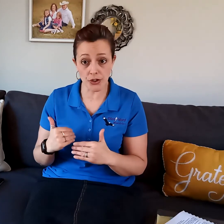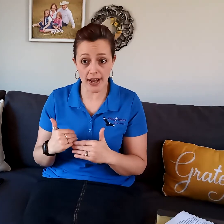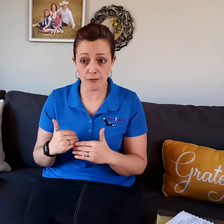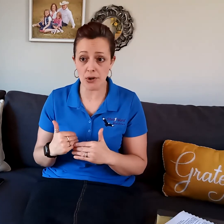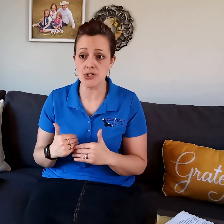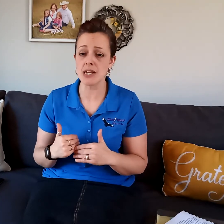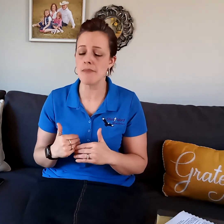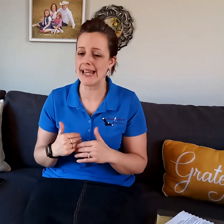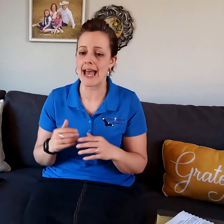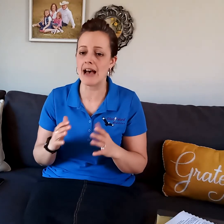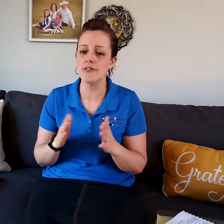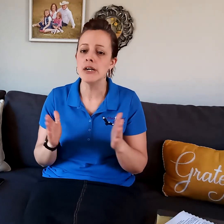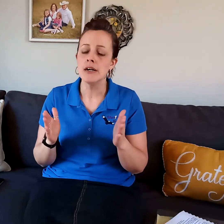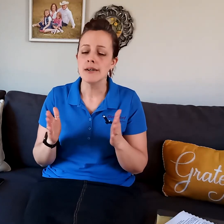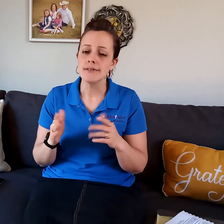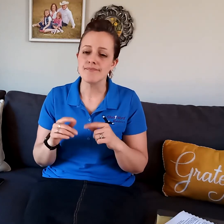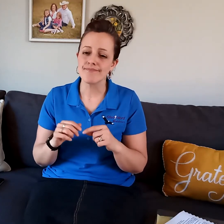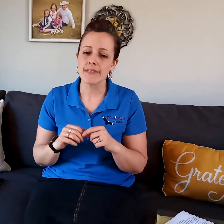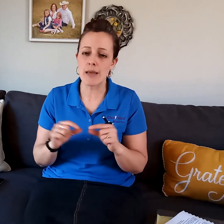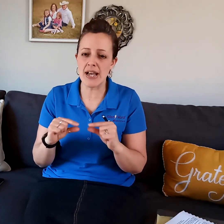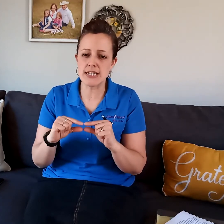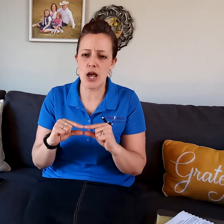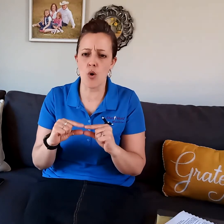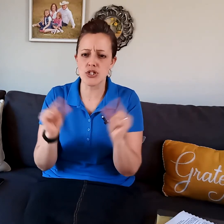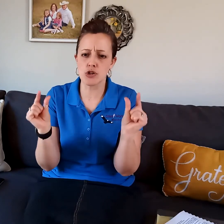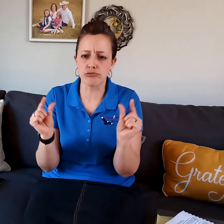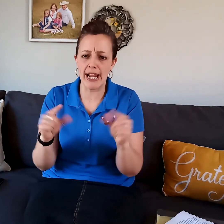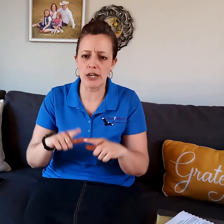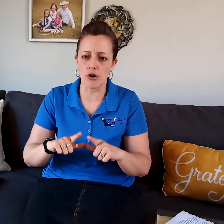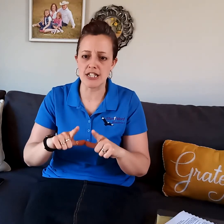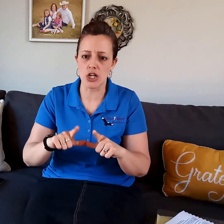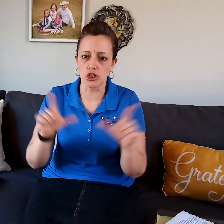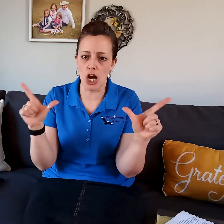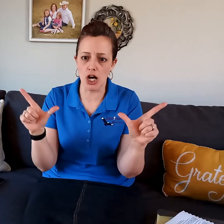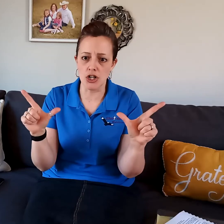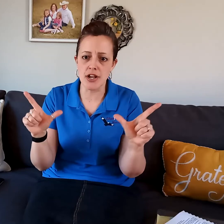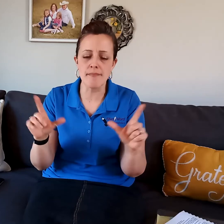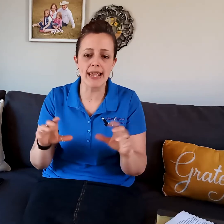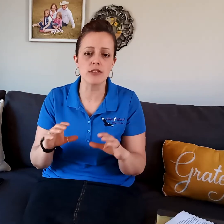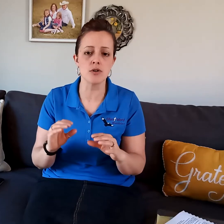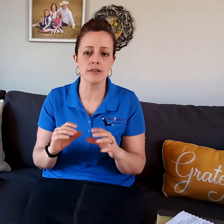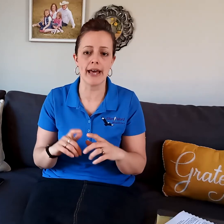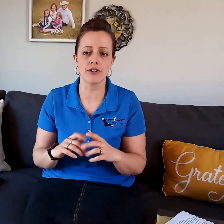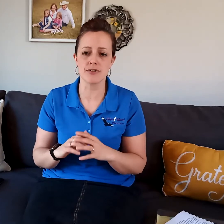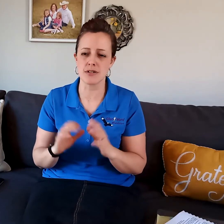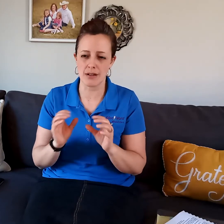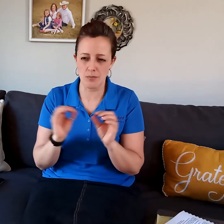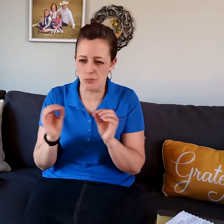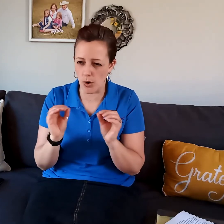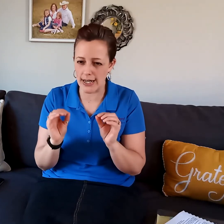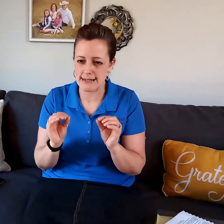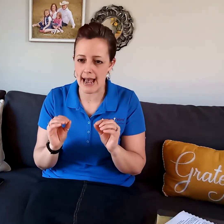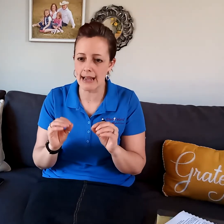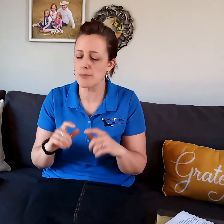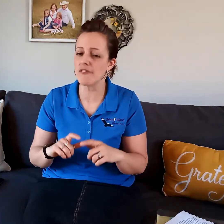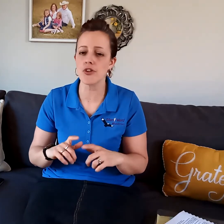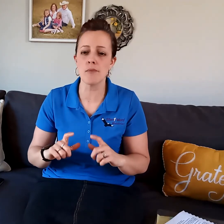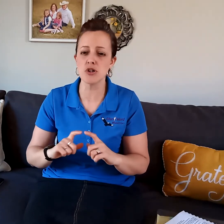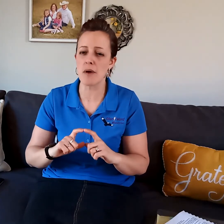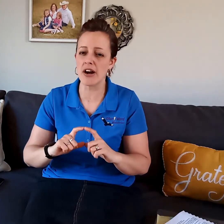deaf person, they might say, oh, it's great or it's large and make those letters more exact. But for the most part, if